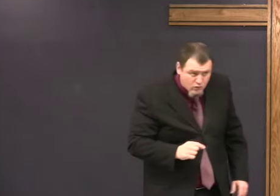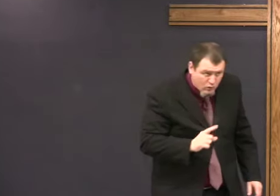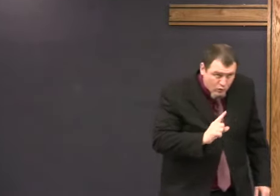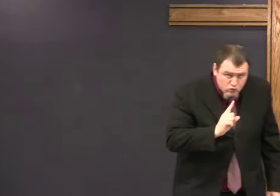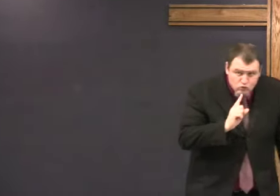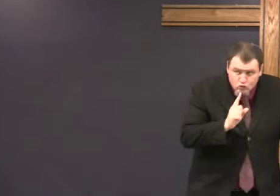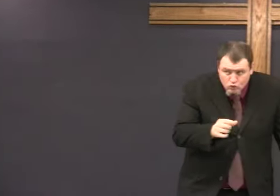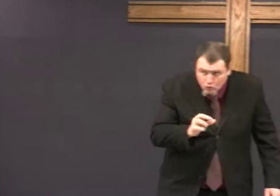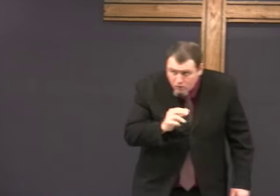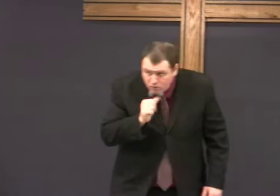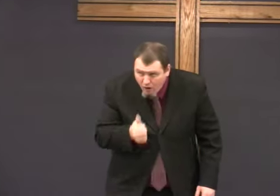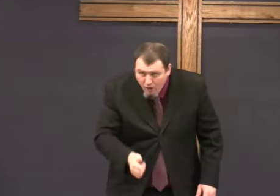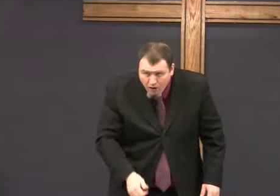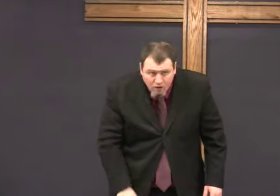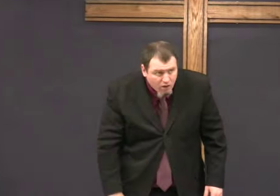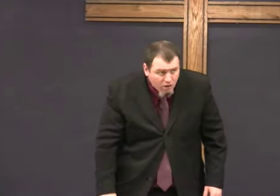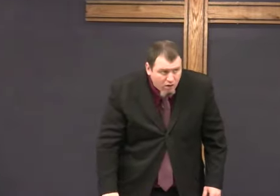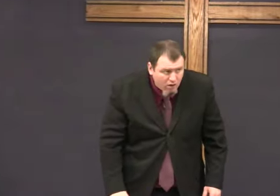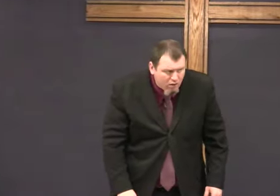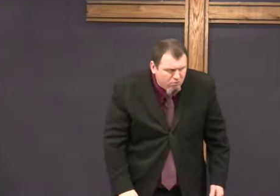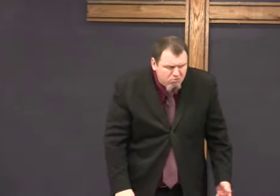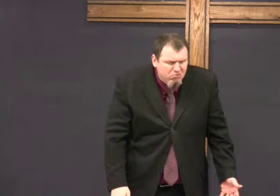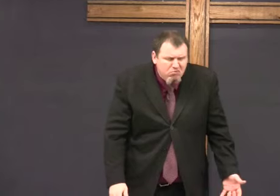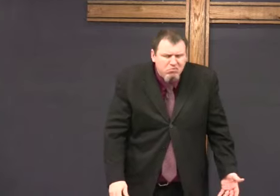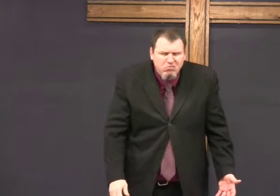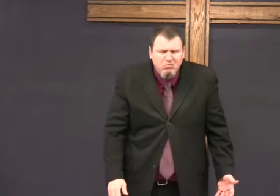going on. Is that true?